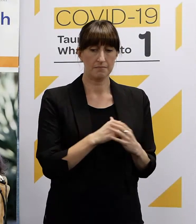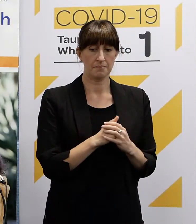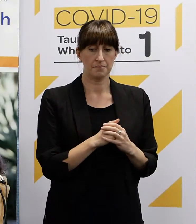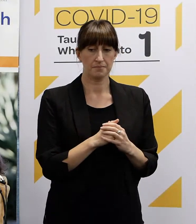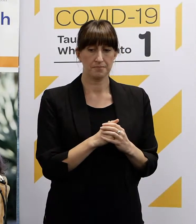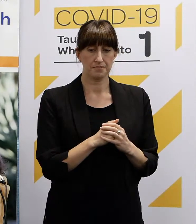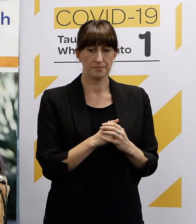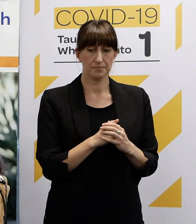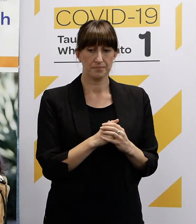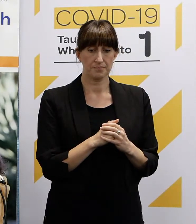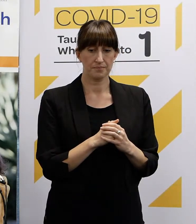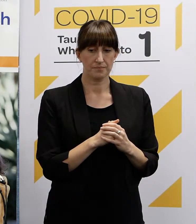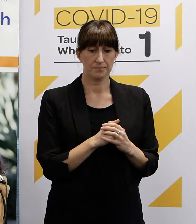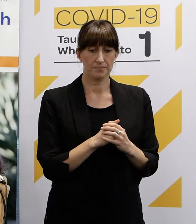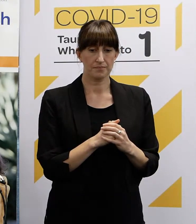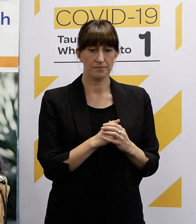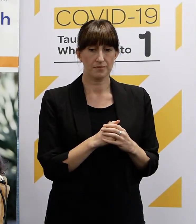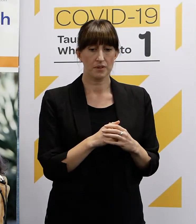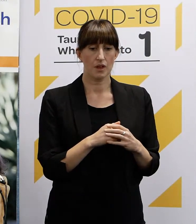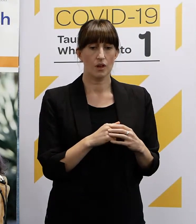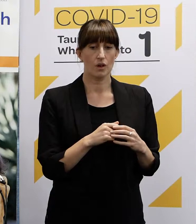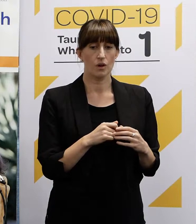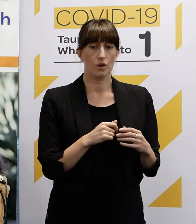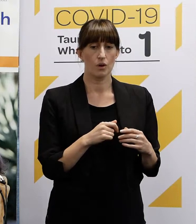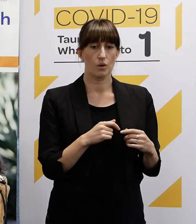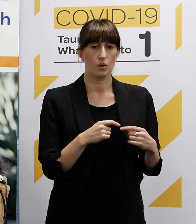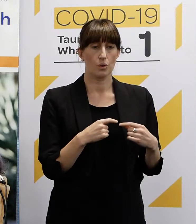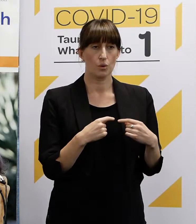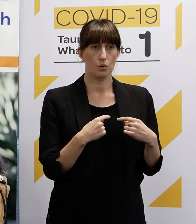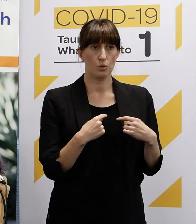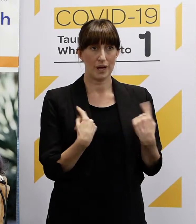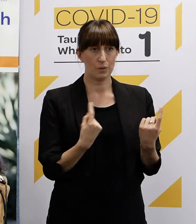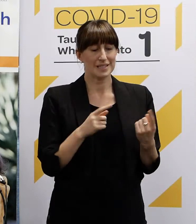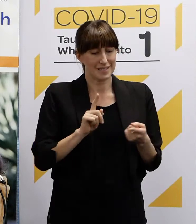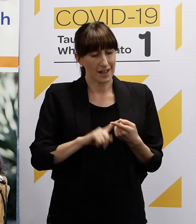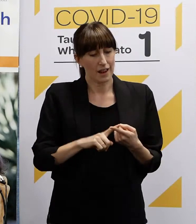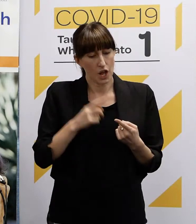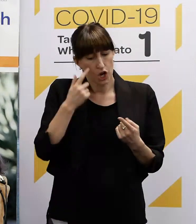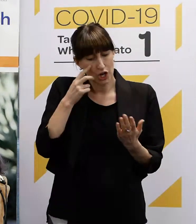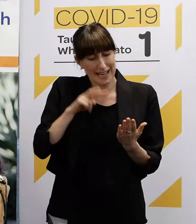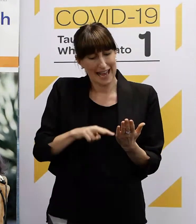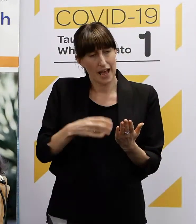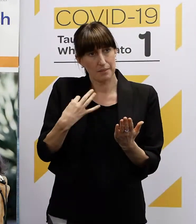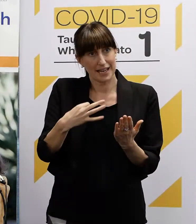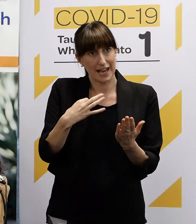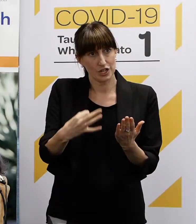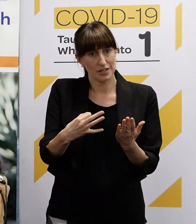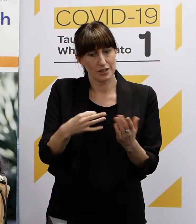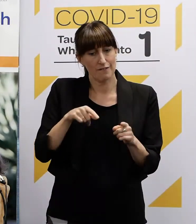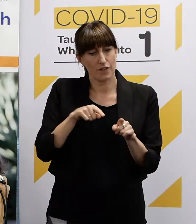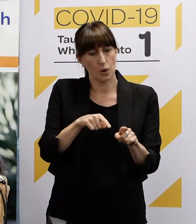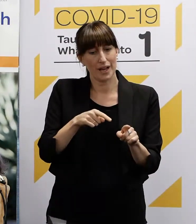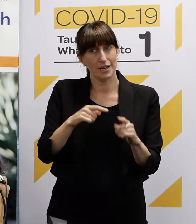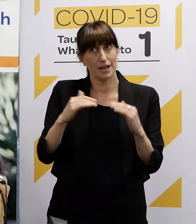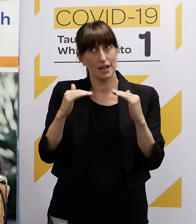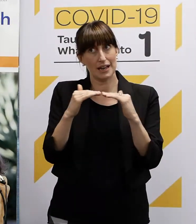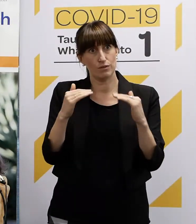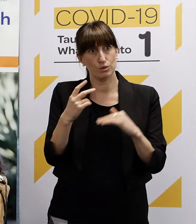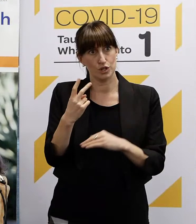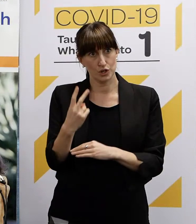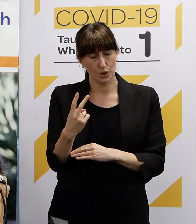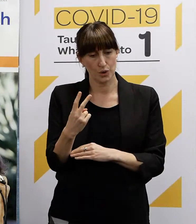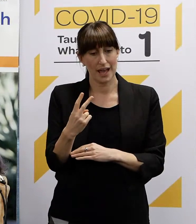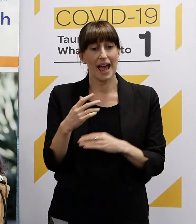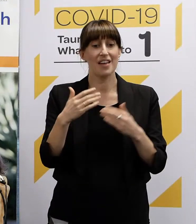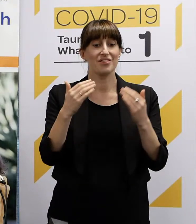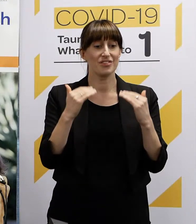prior to June the 9th under the previous regime, and after the June 9th, it was the intention